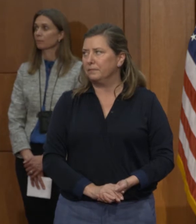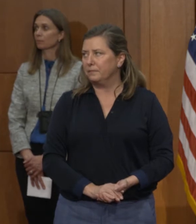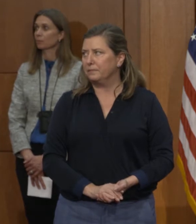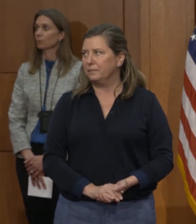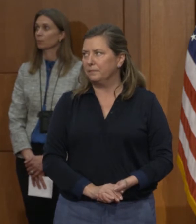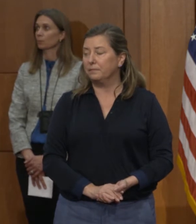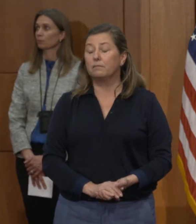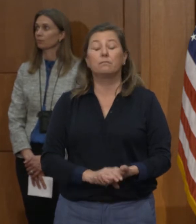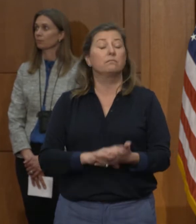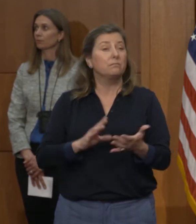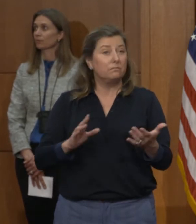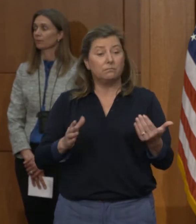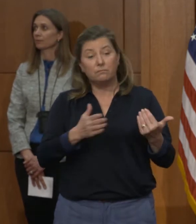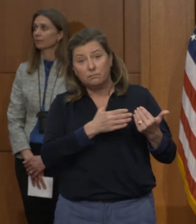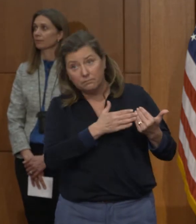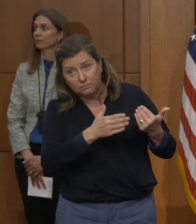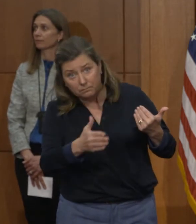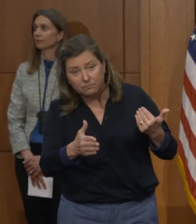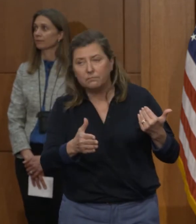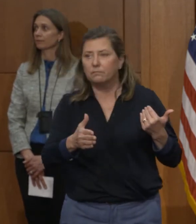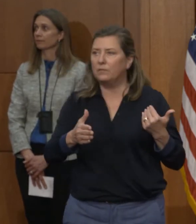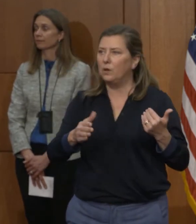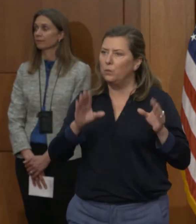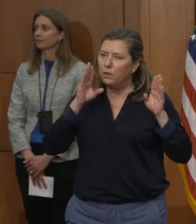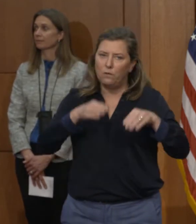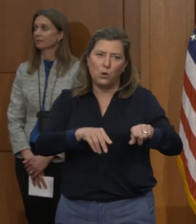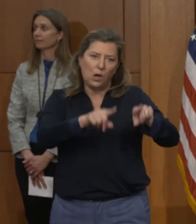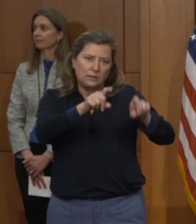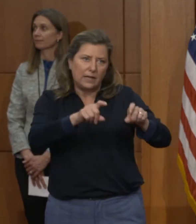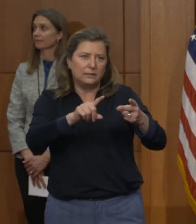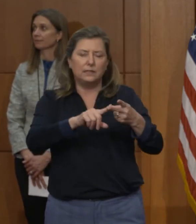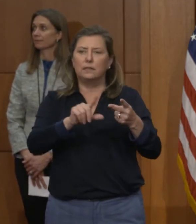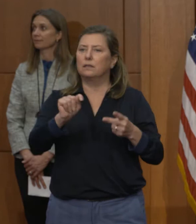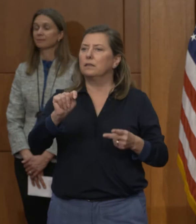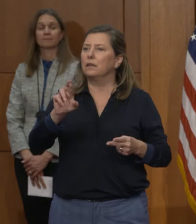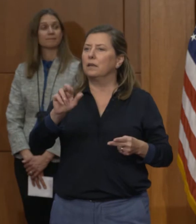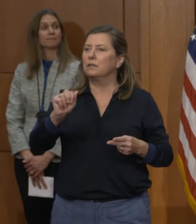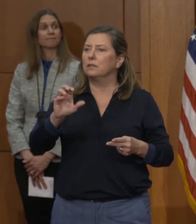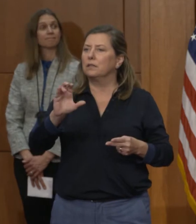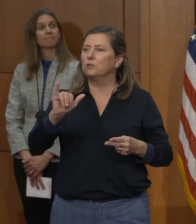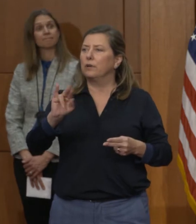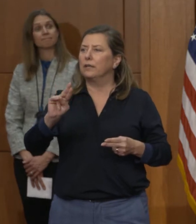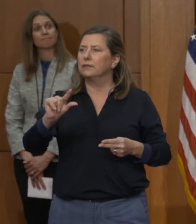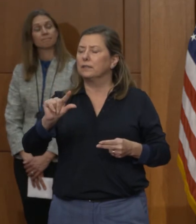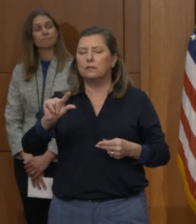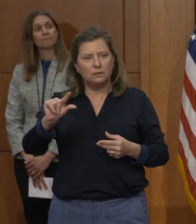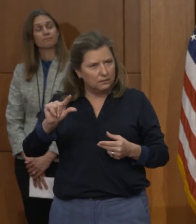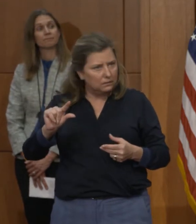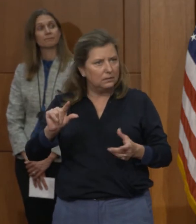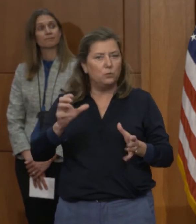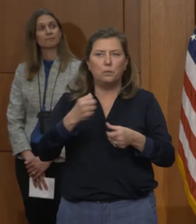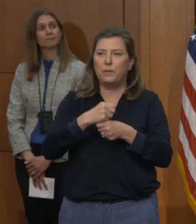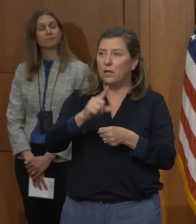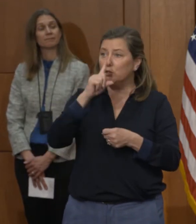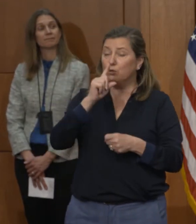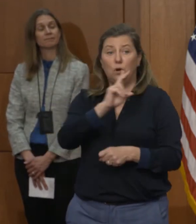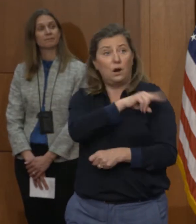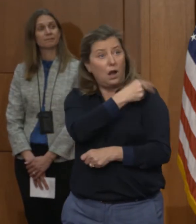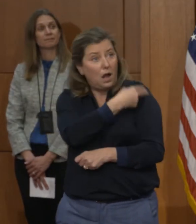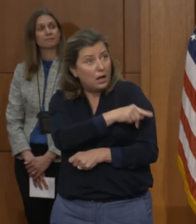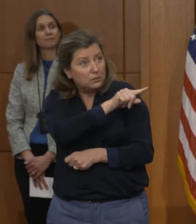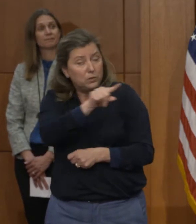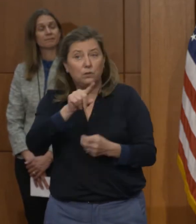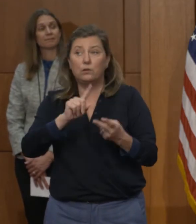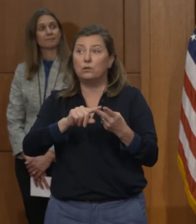So moving forward, we will maintain this testing and tracing strategy. We will ensure that hospitals,